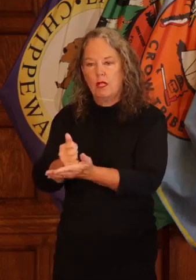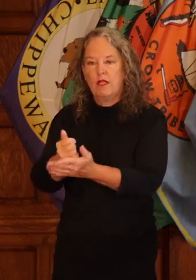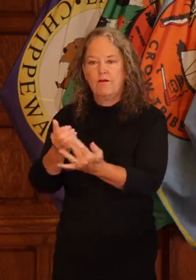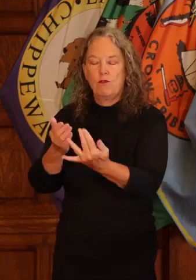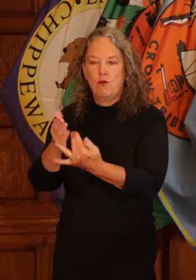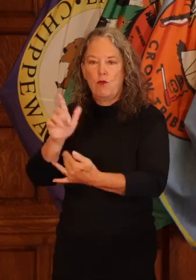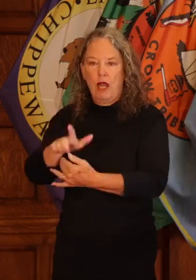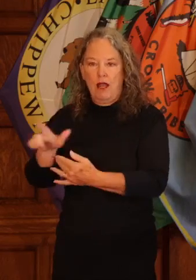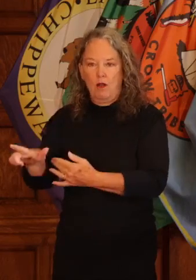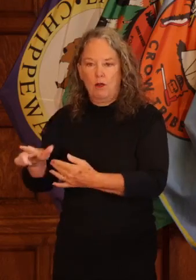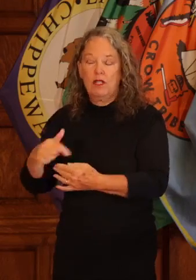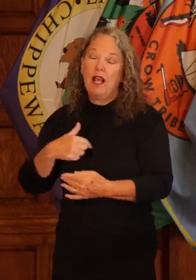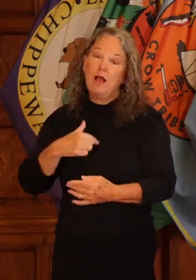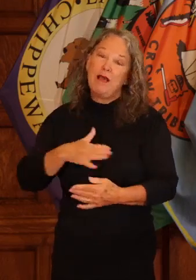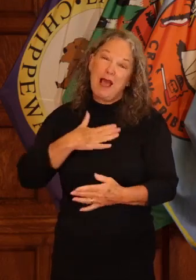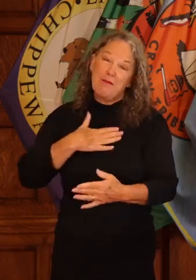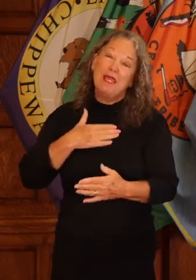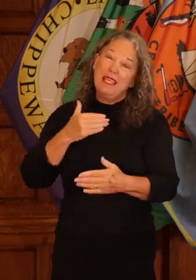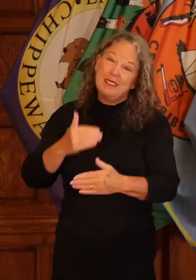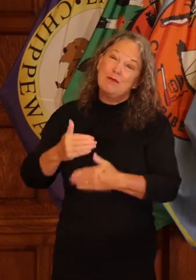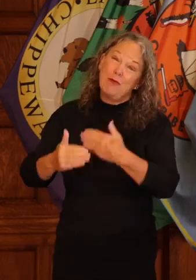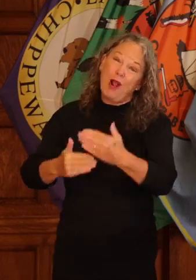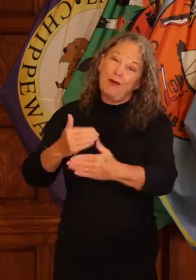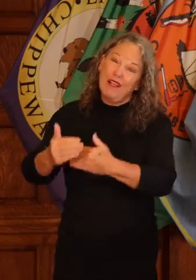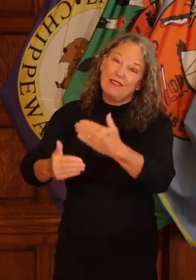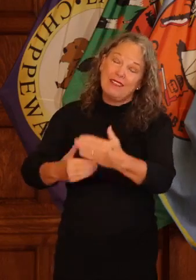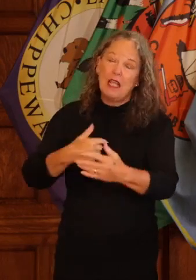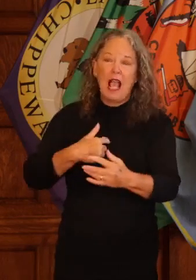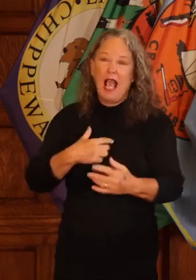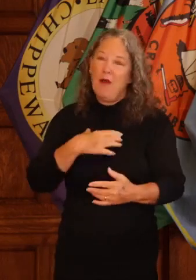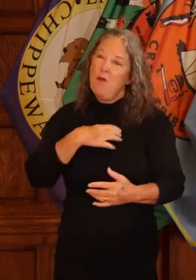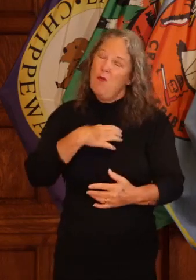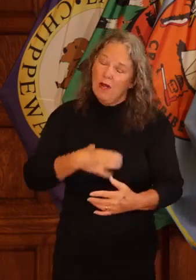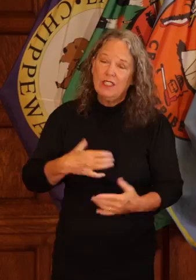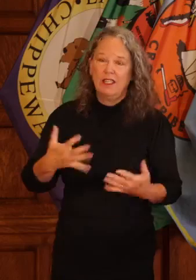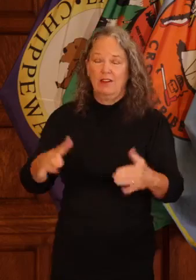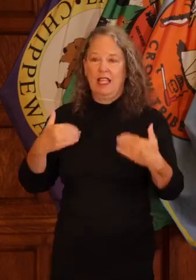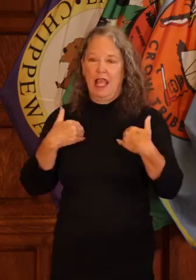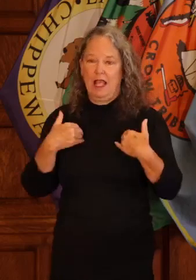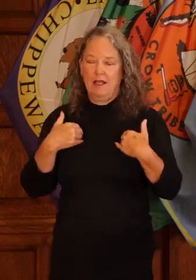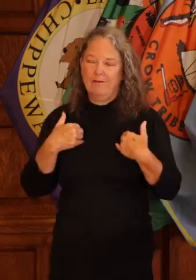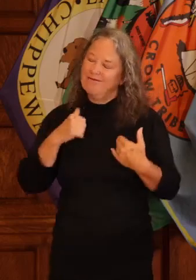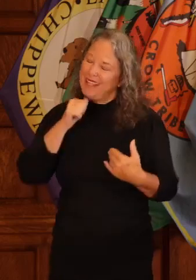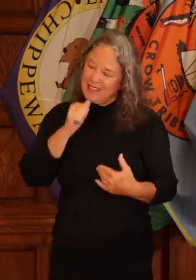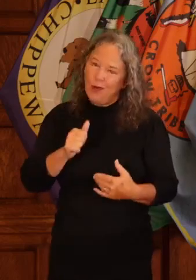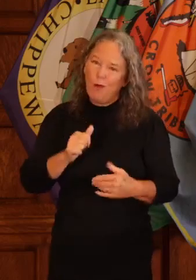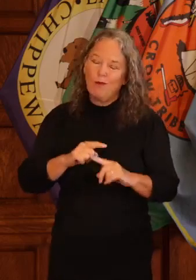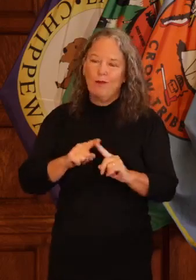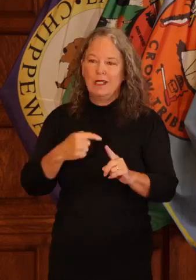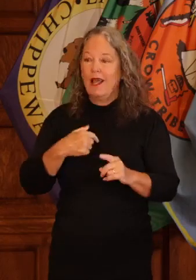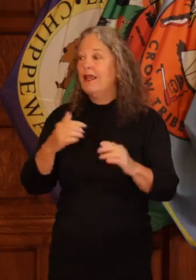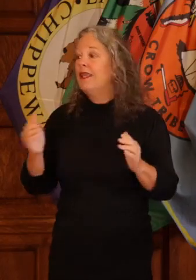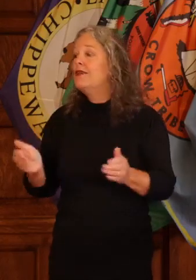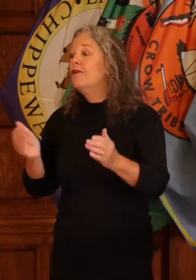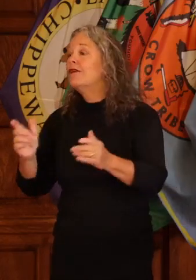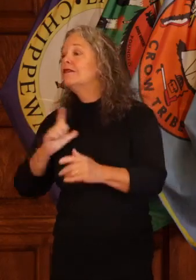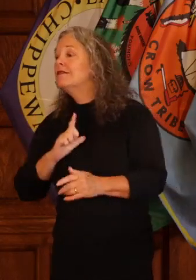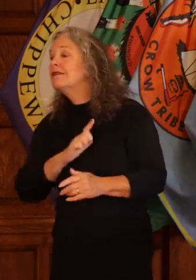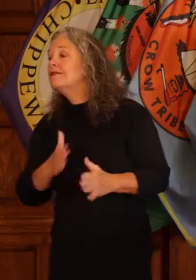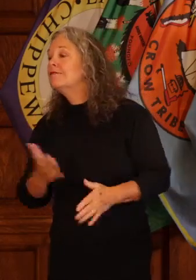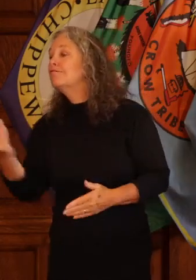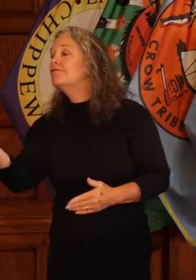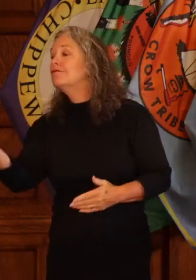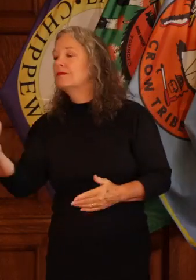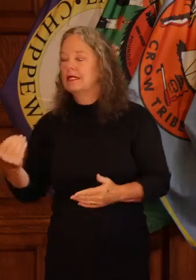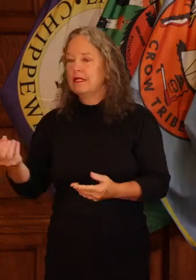I'm pleased with the progress it's making. I wish I had it already, but I don't quite. So I would just encourage the legislature, get me the bill as